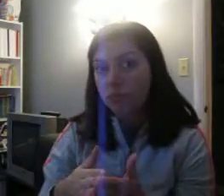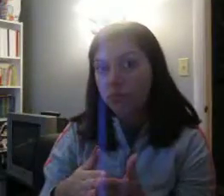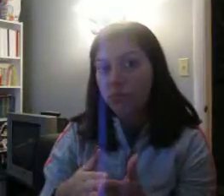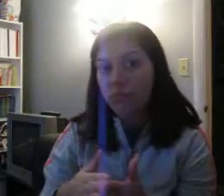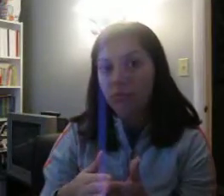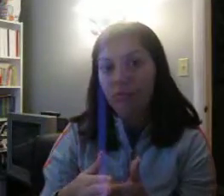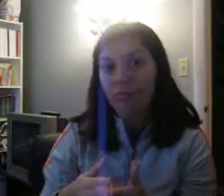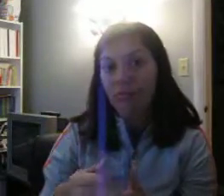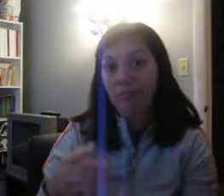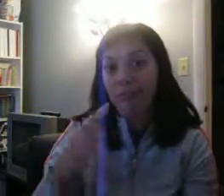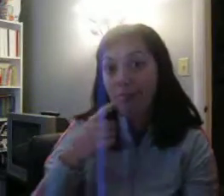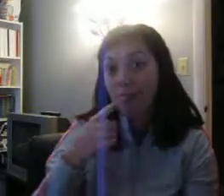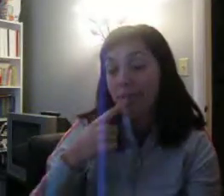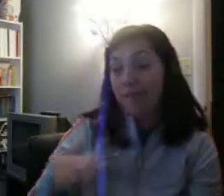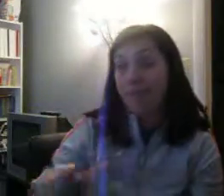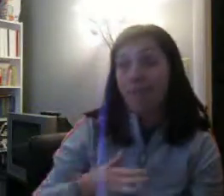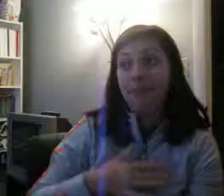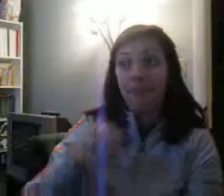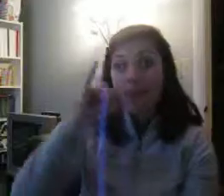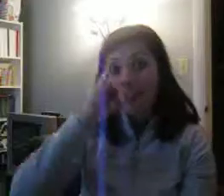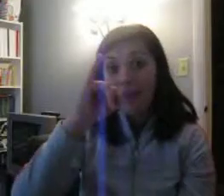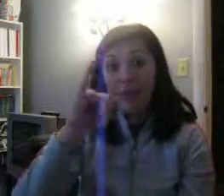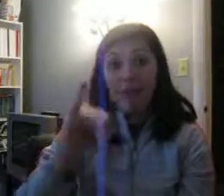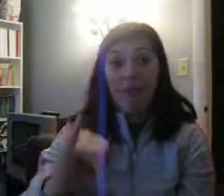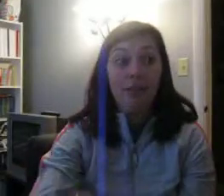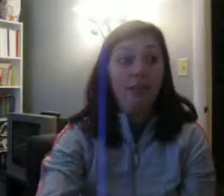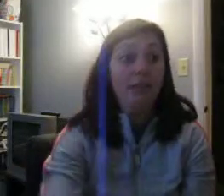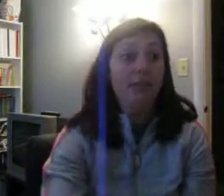out. And then they send it to